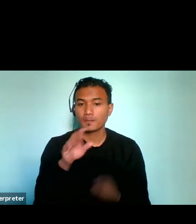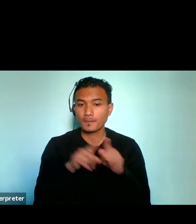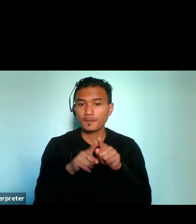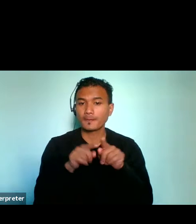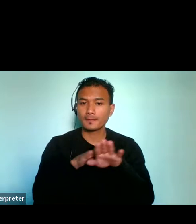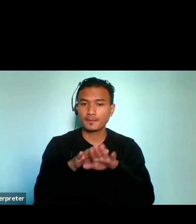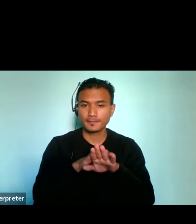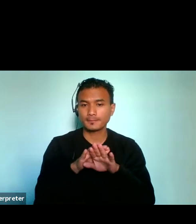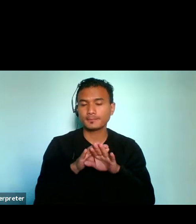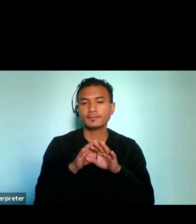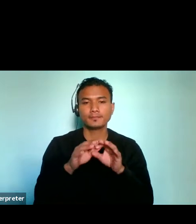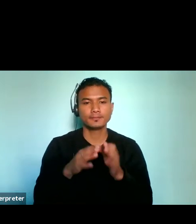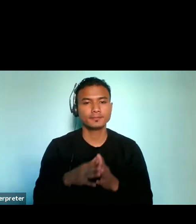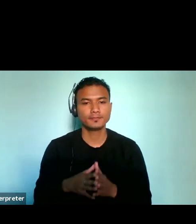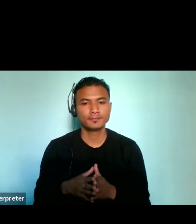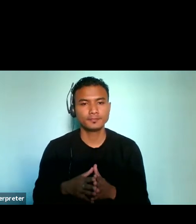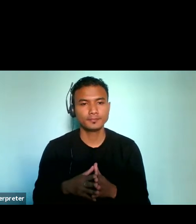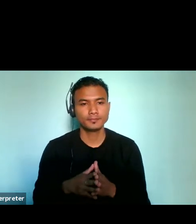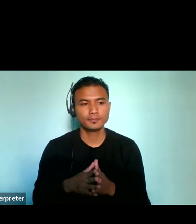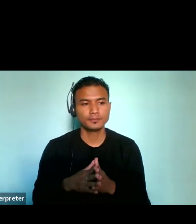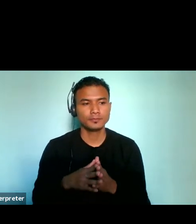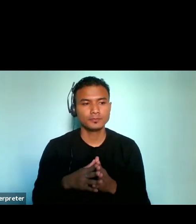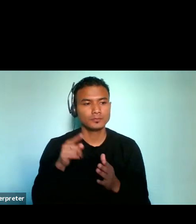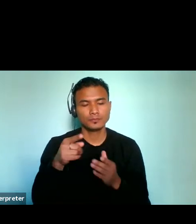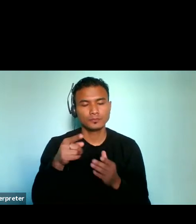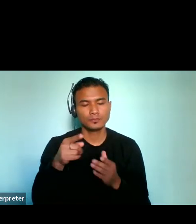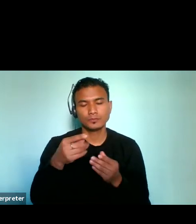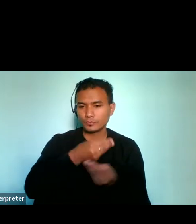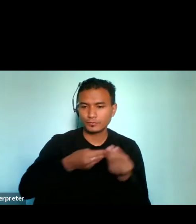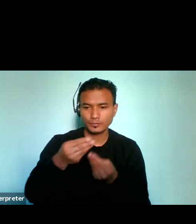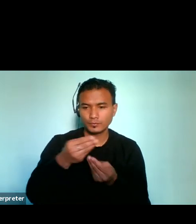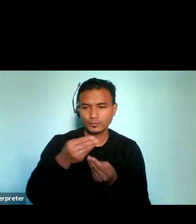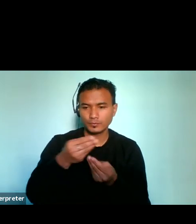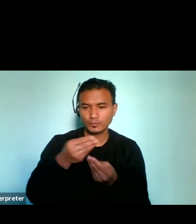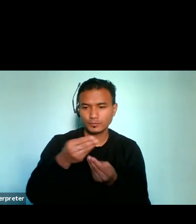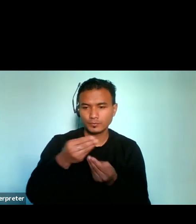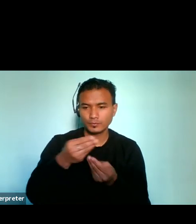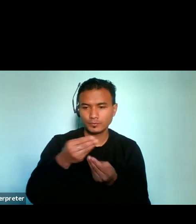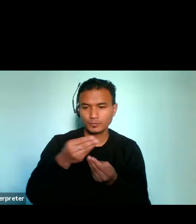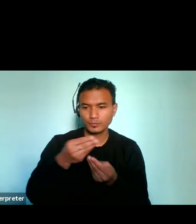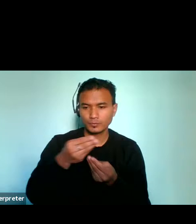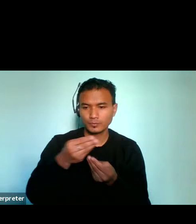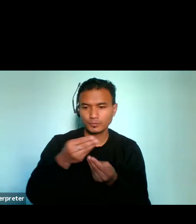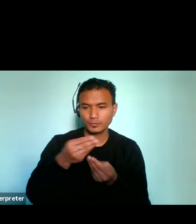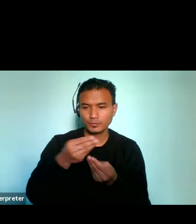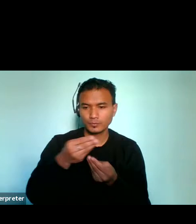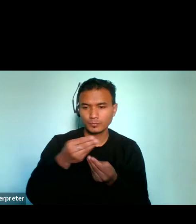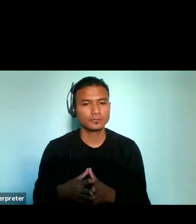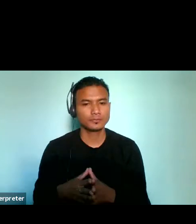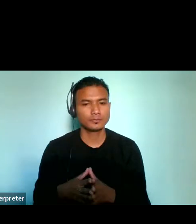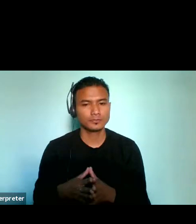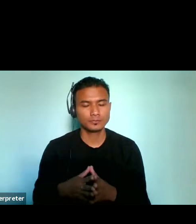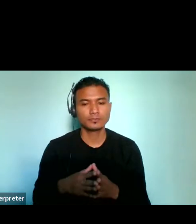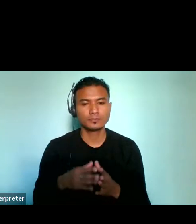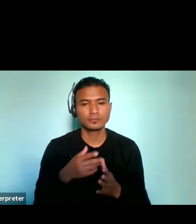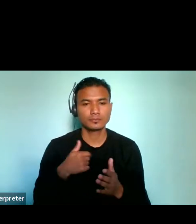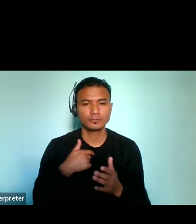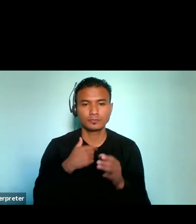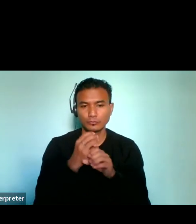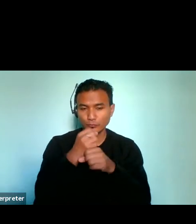So that really made also easy for AIBB to be cooperating. So I think that contribution has come from